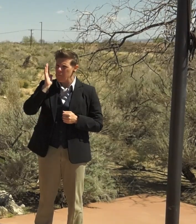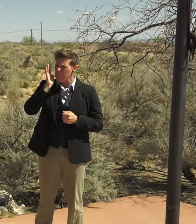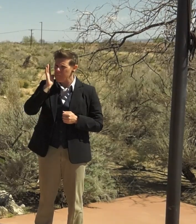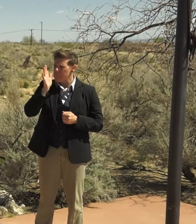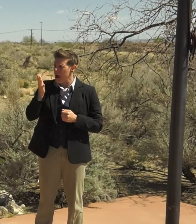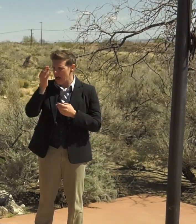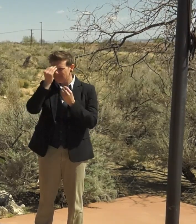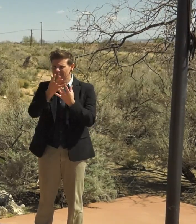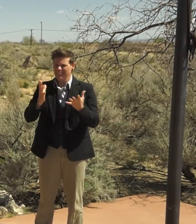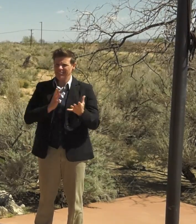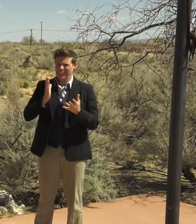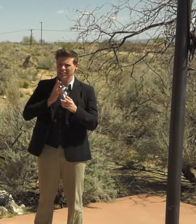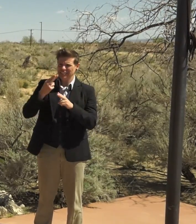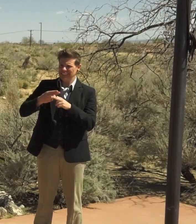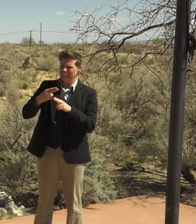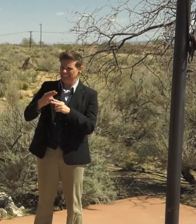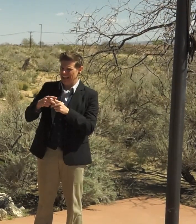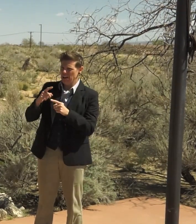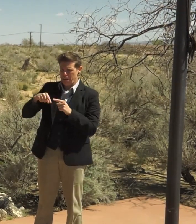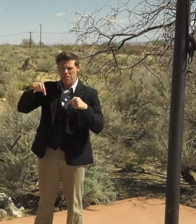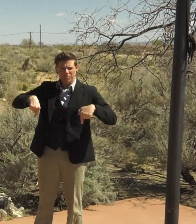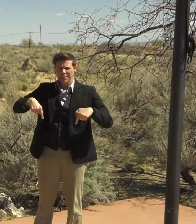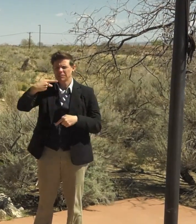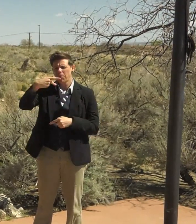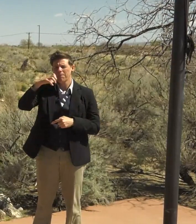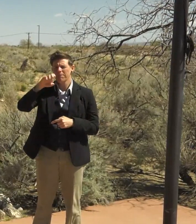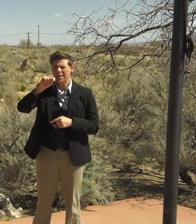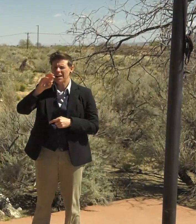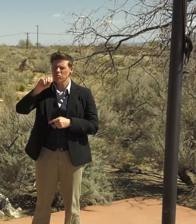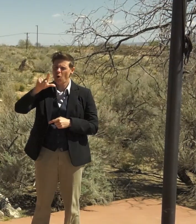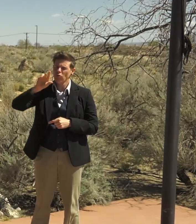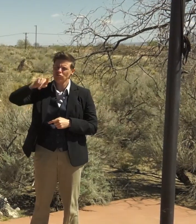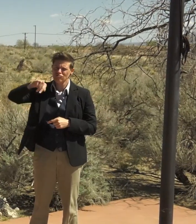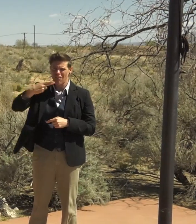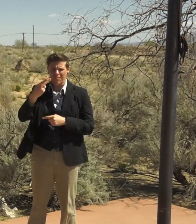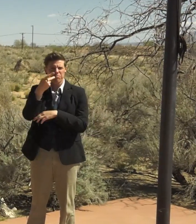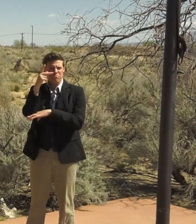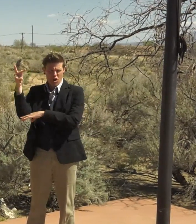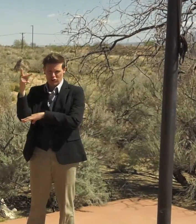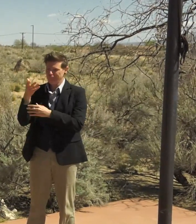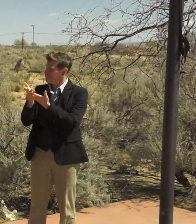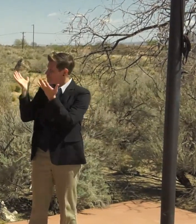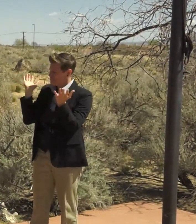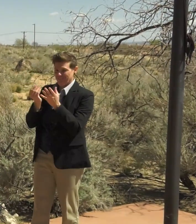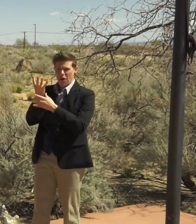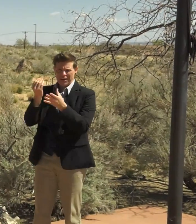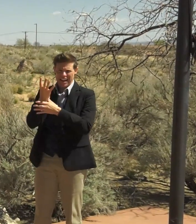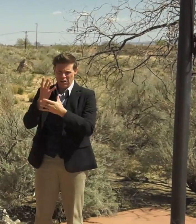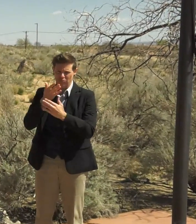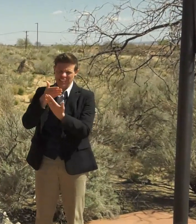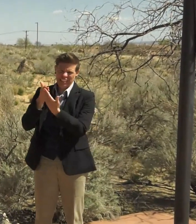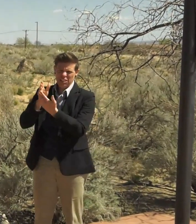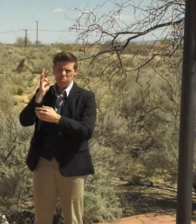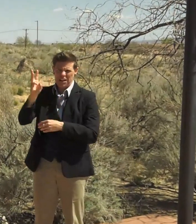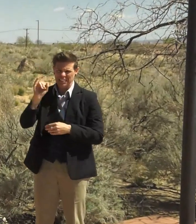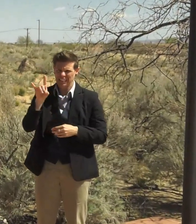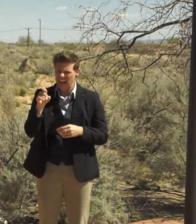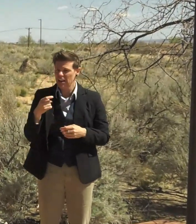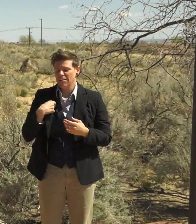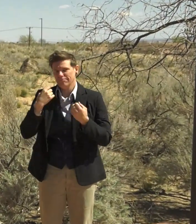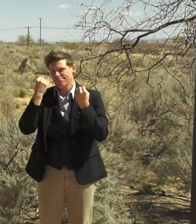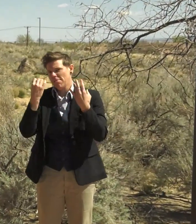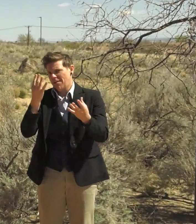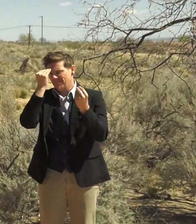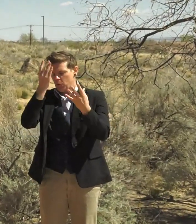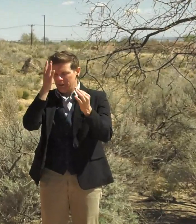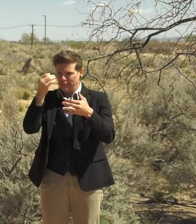And so out on the west side, and we have a lot to go over today for central New Mexico. So let me give folks a preview of what